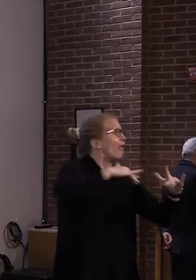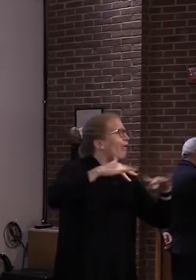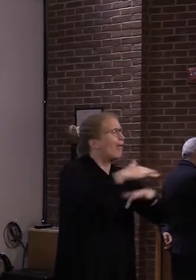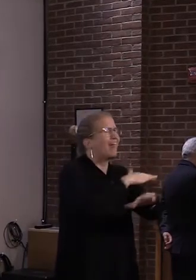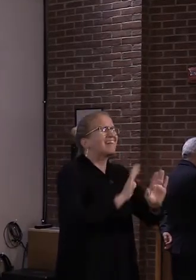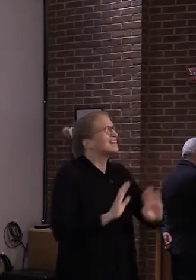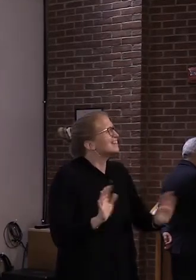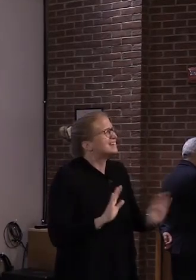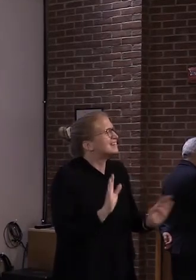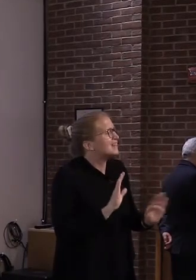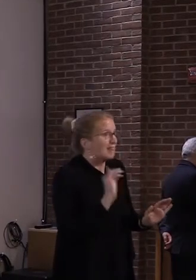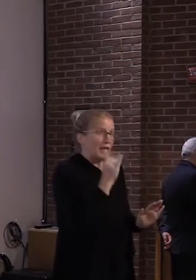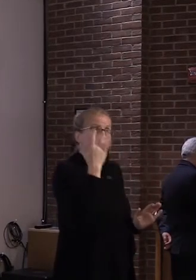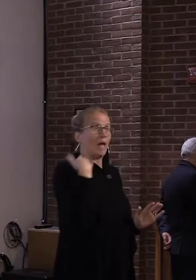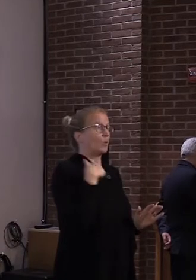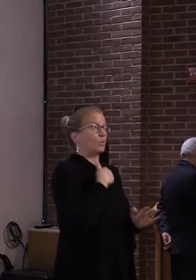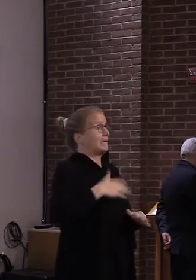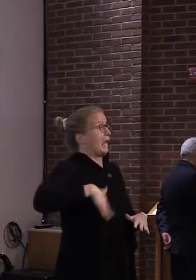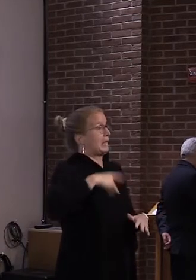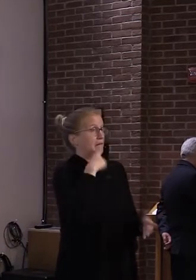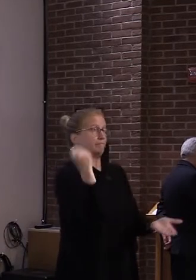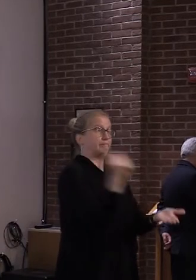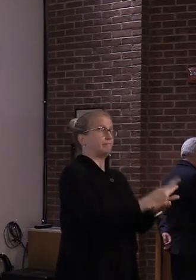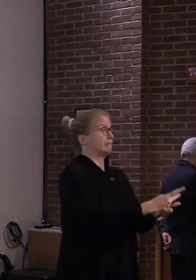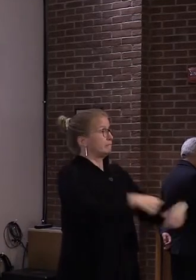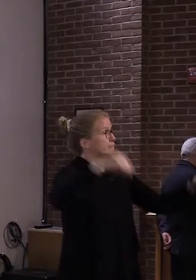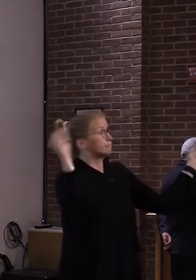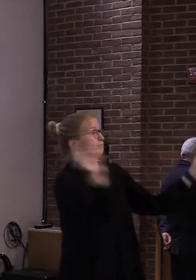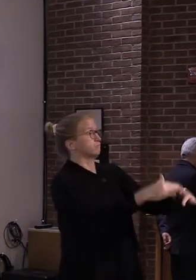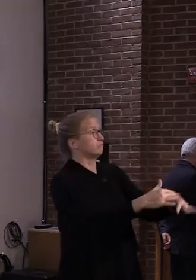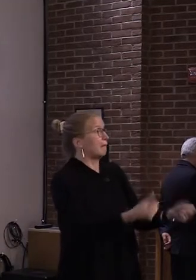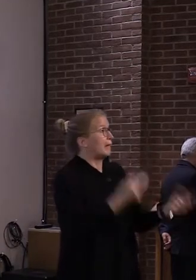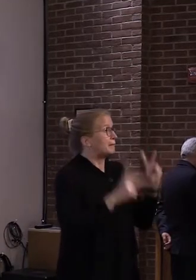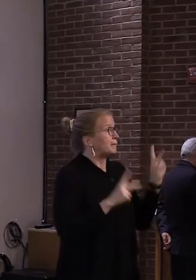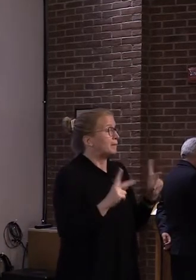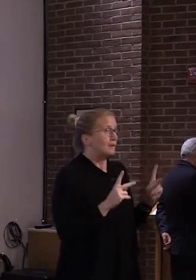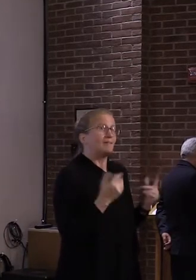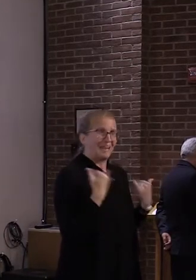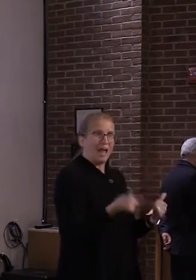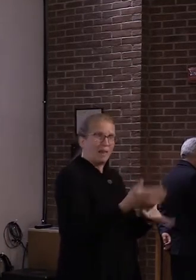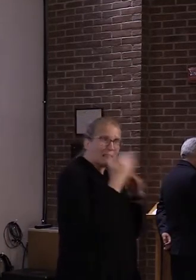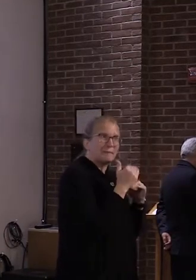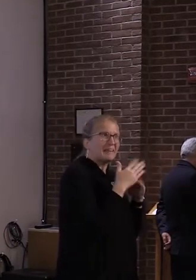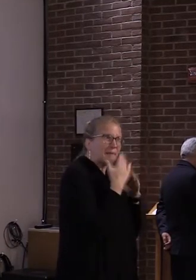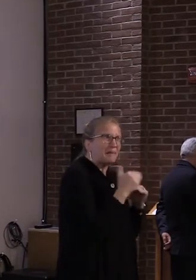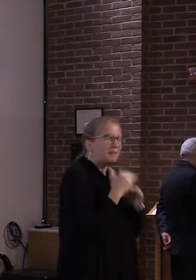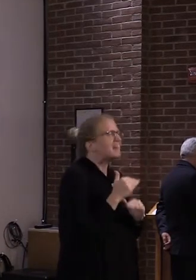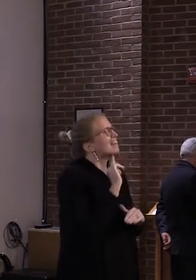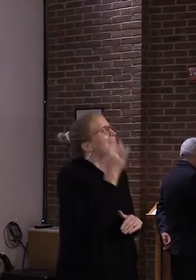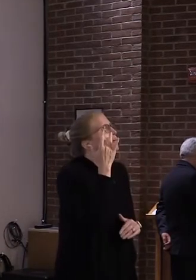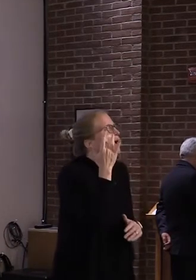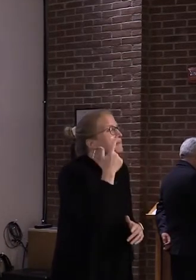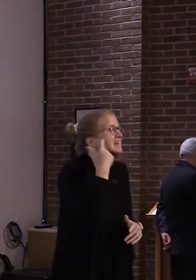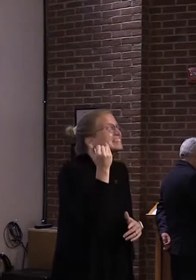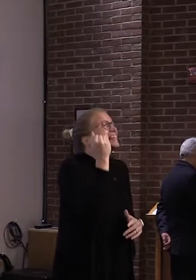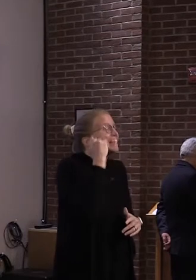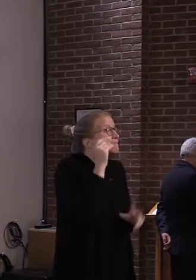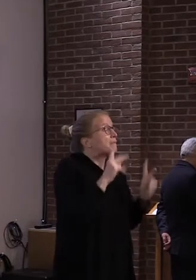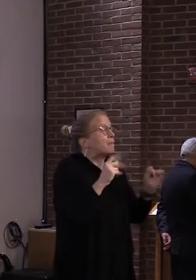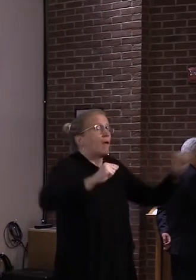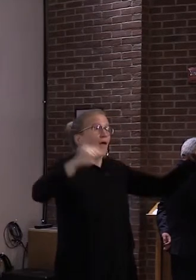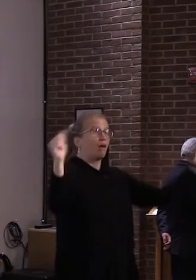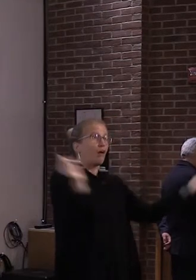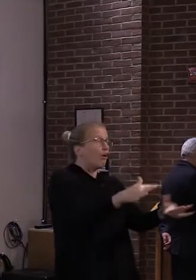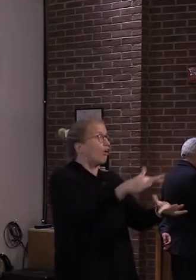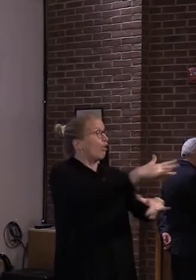people together where there is little opportunity for physical distancing. And the risk of transmission of disease